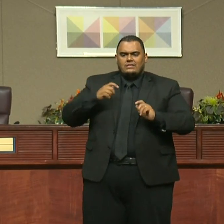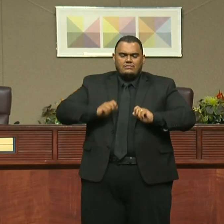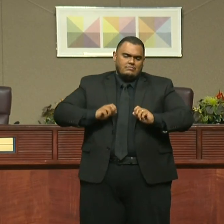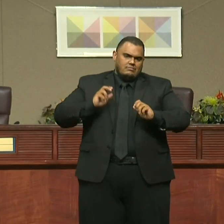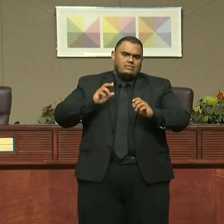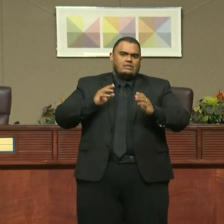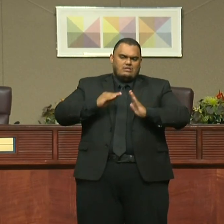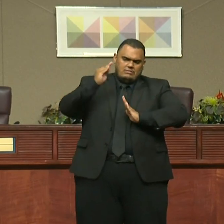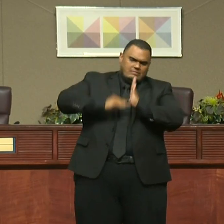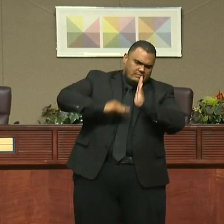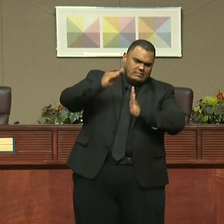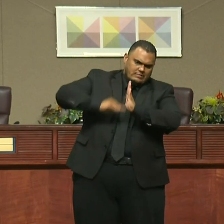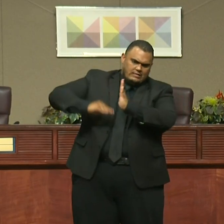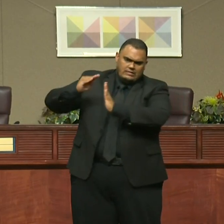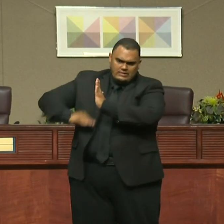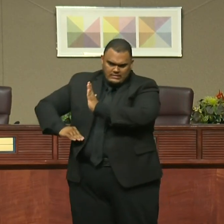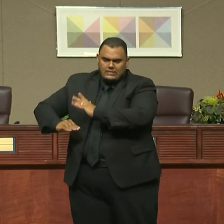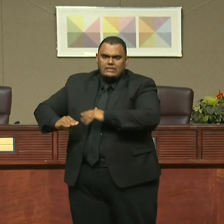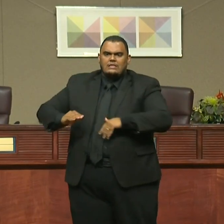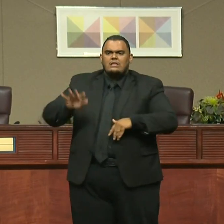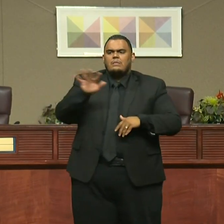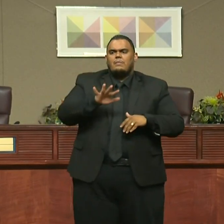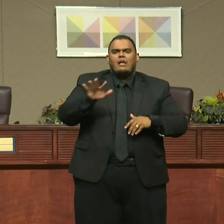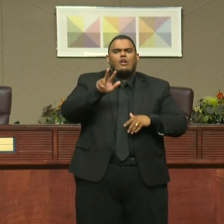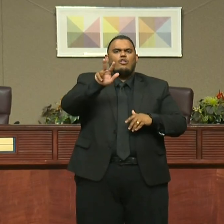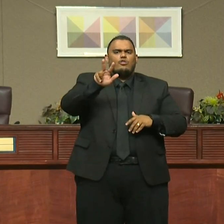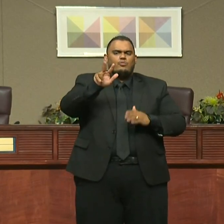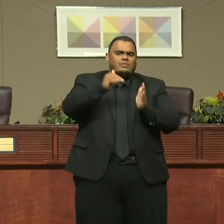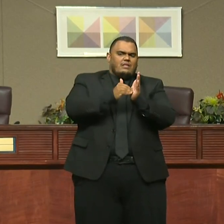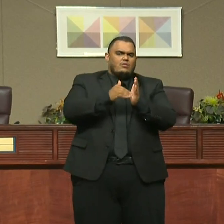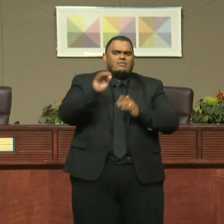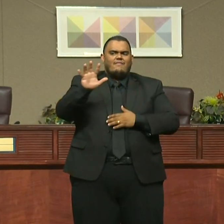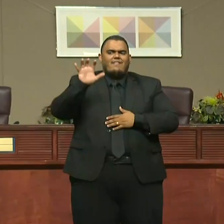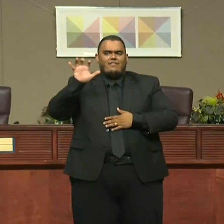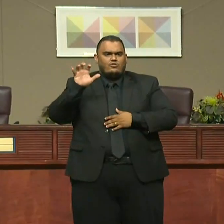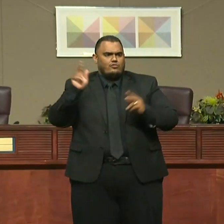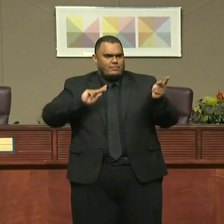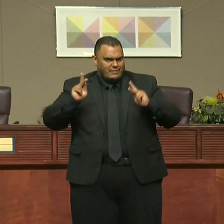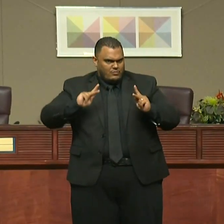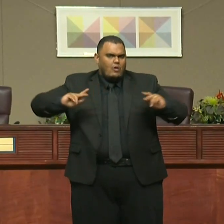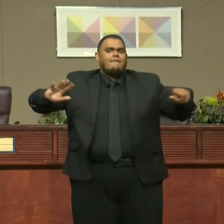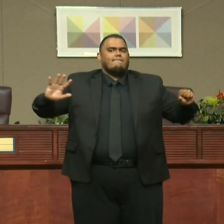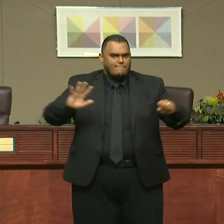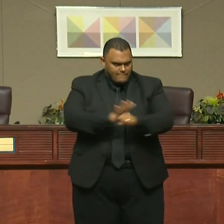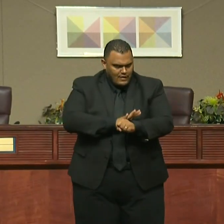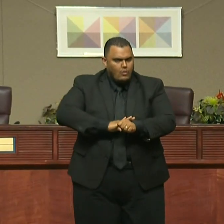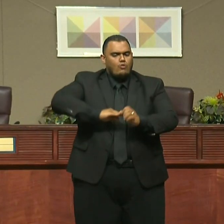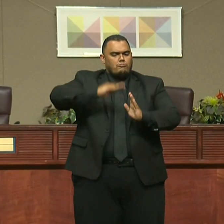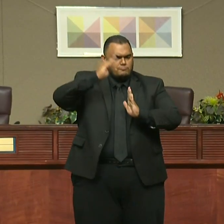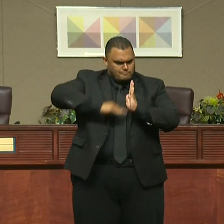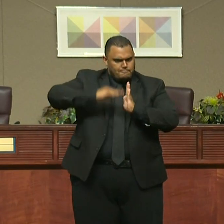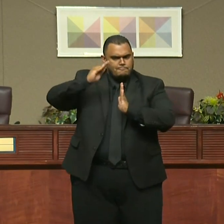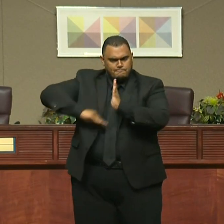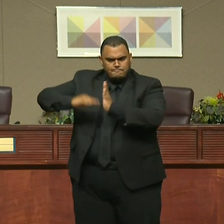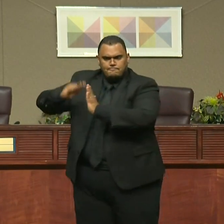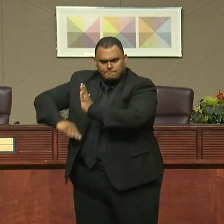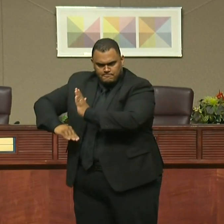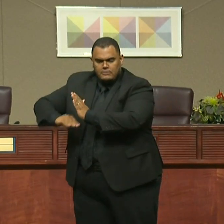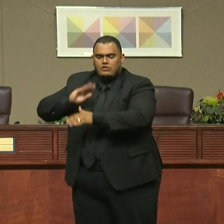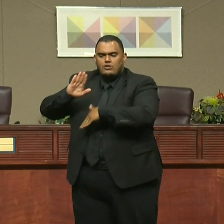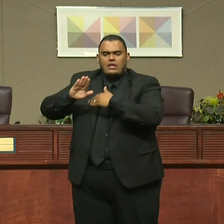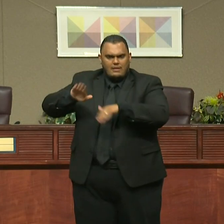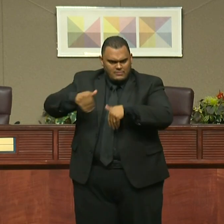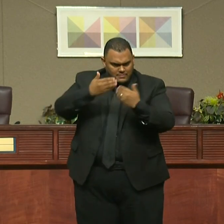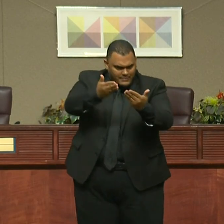About 3,500 have actually completed all the necessary documents. There's a